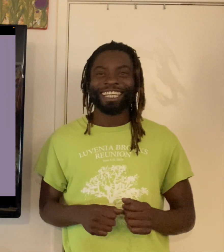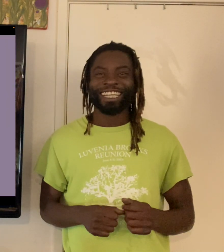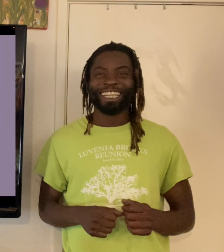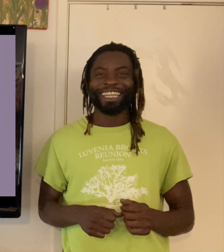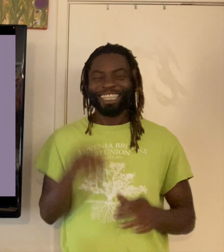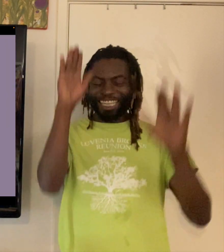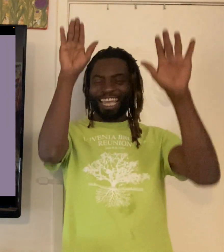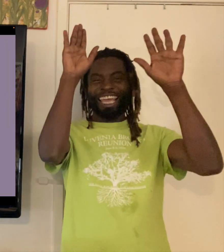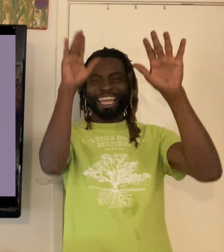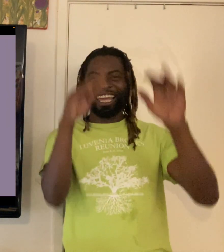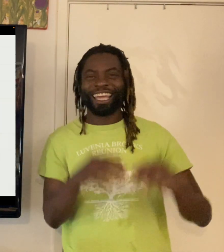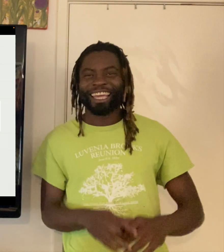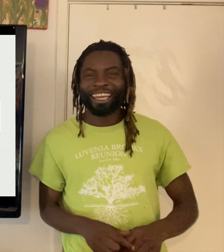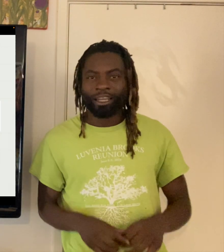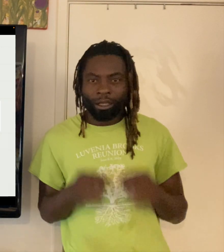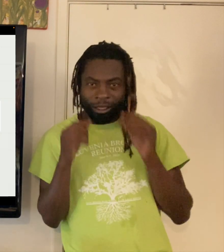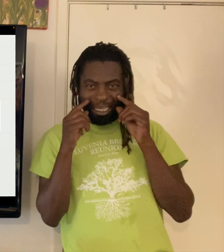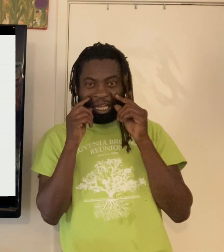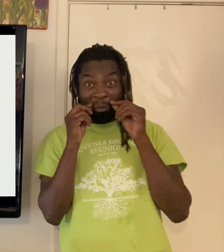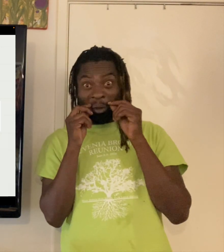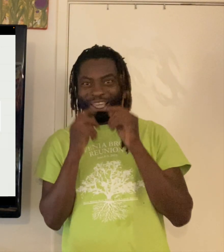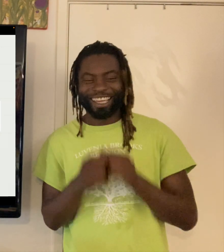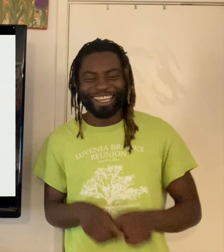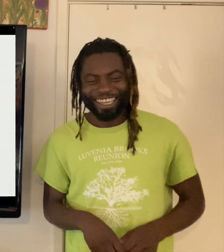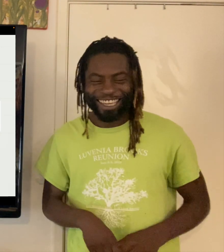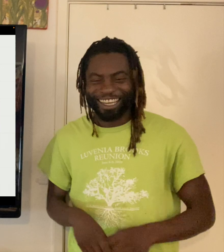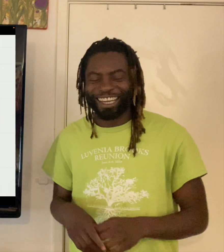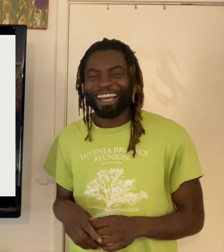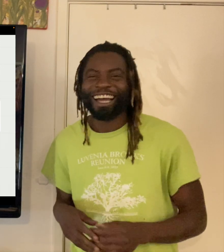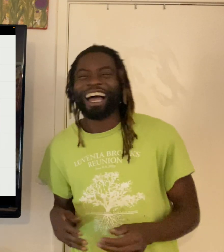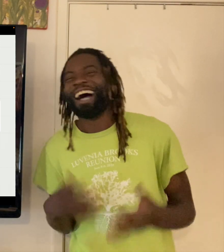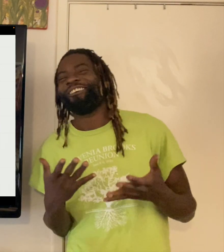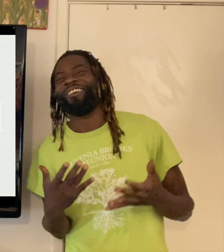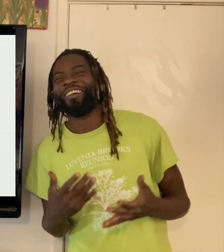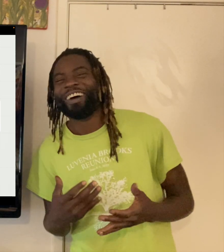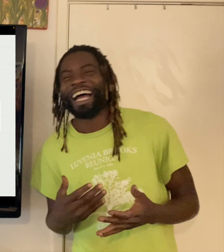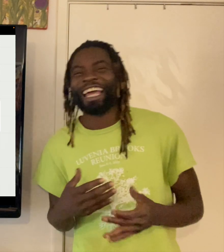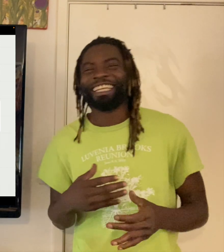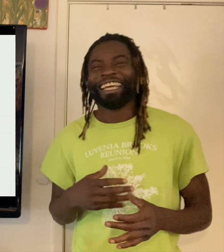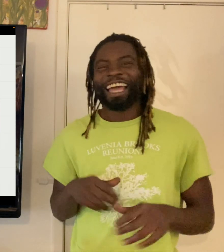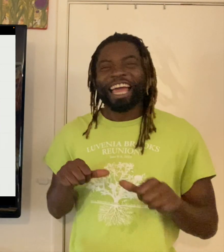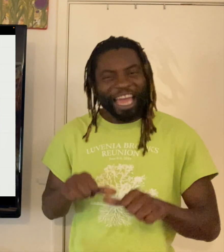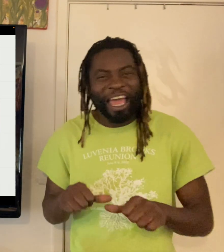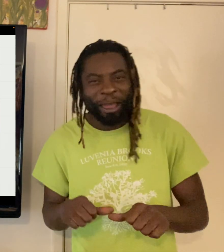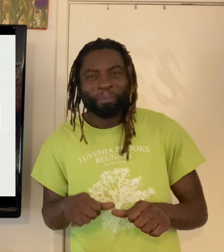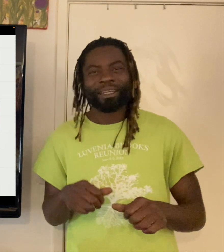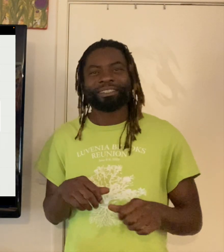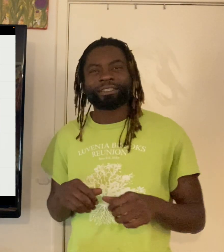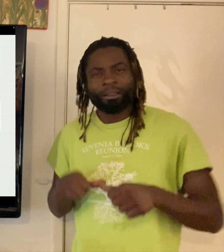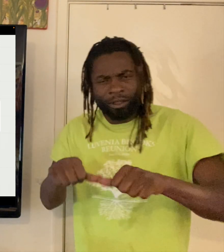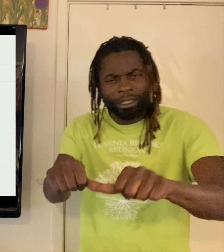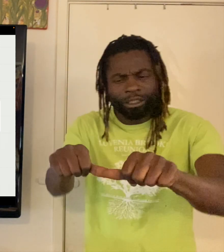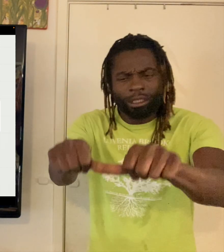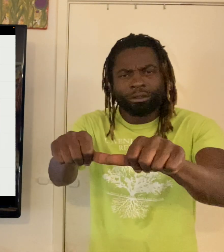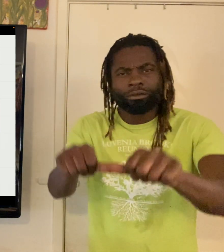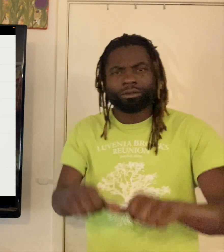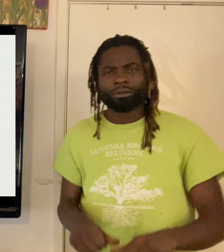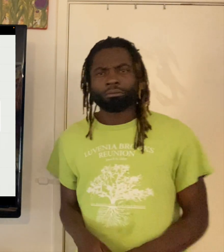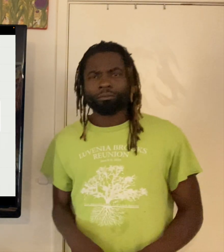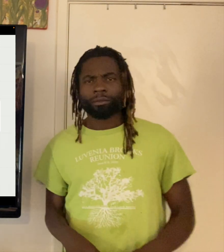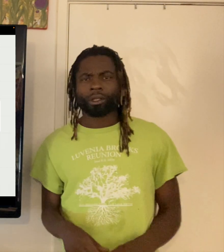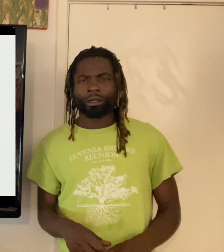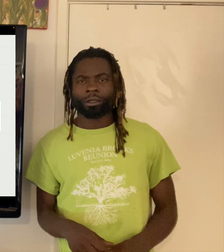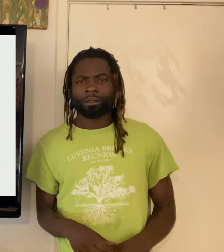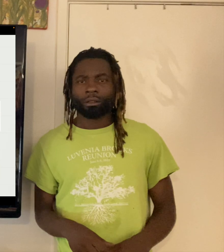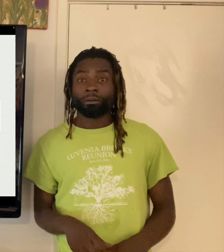Yay! Question number 2. What do you think would happen if the pattern keeps going? Do you think it would